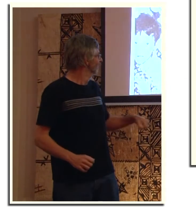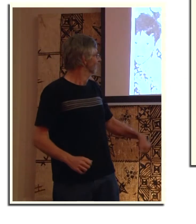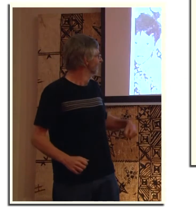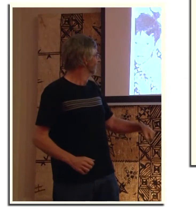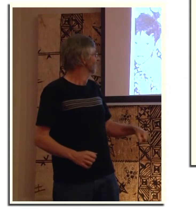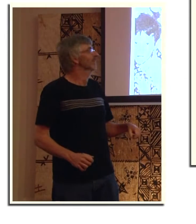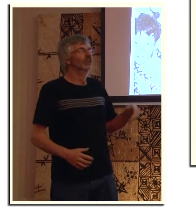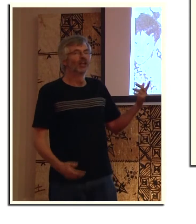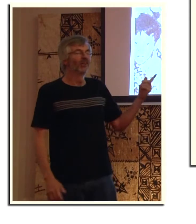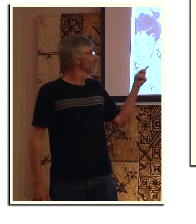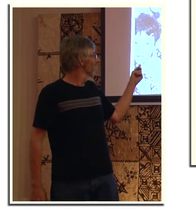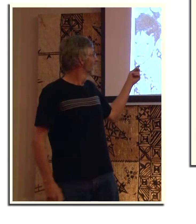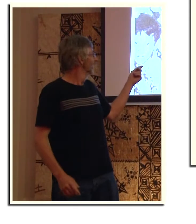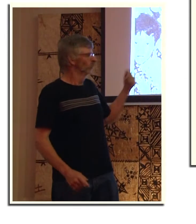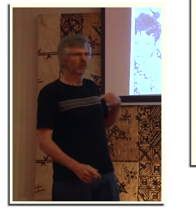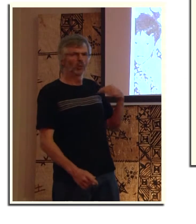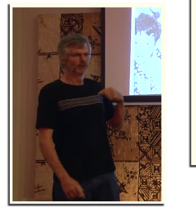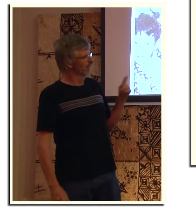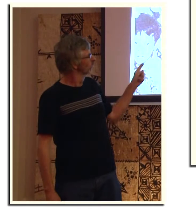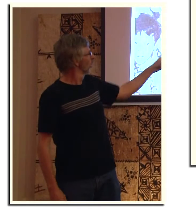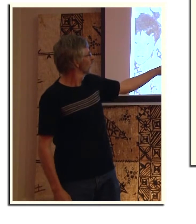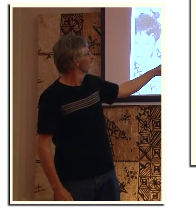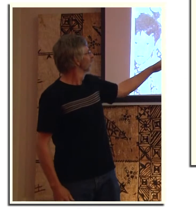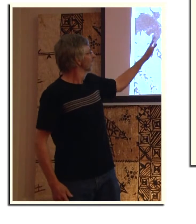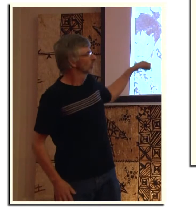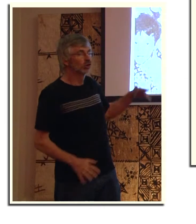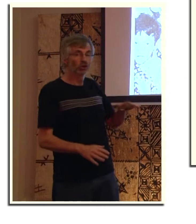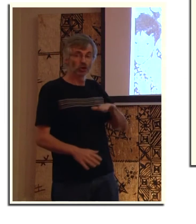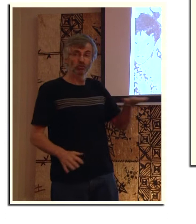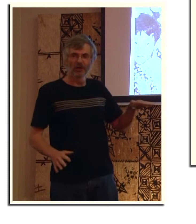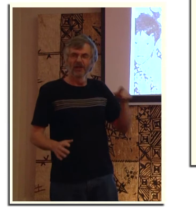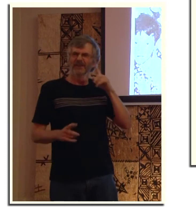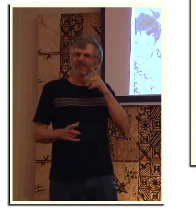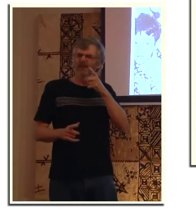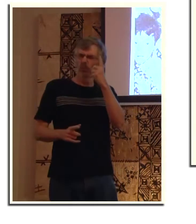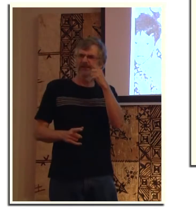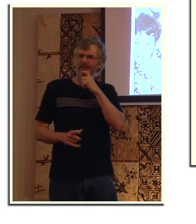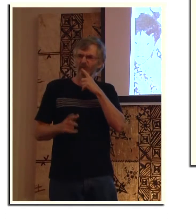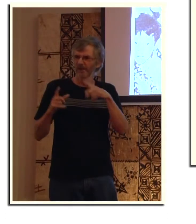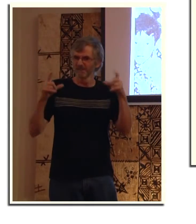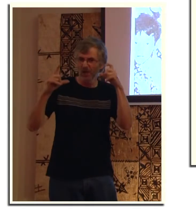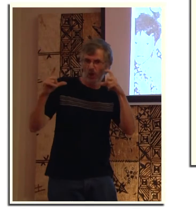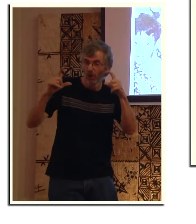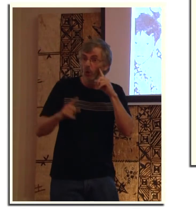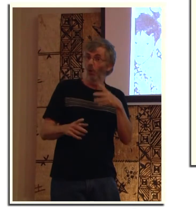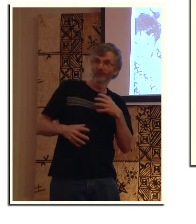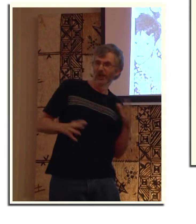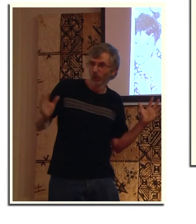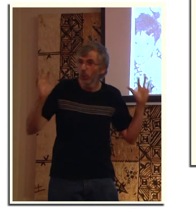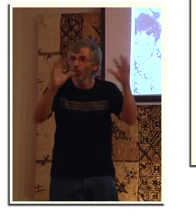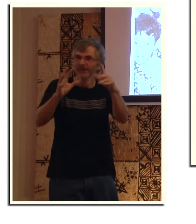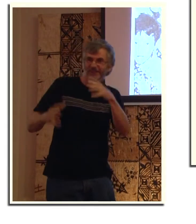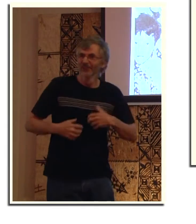on. Here we are. Right, so this picture here, this is me in the front on the right-hand